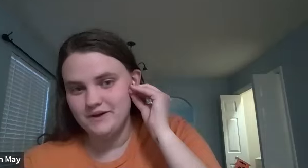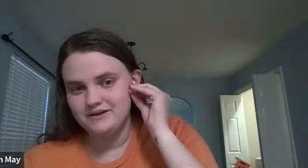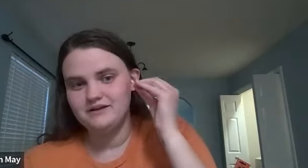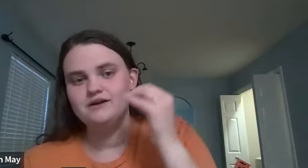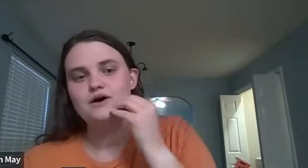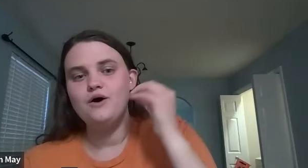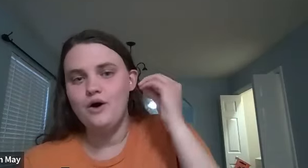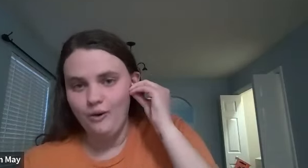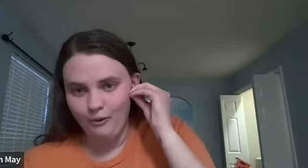home, home,